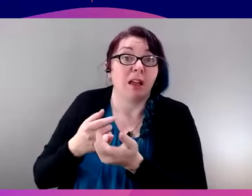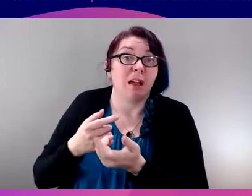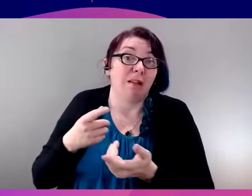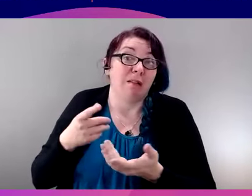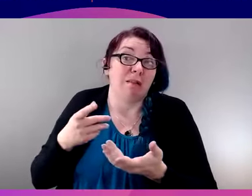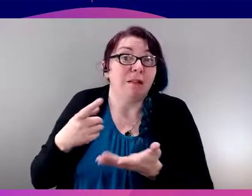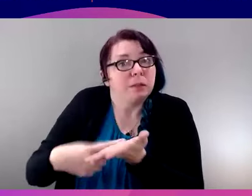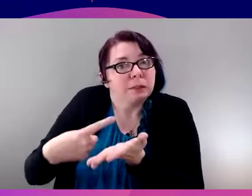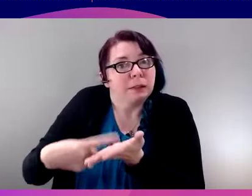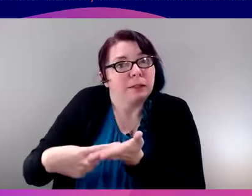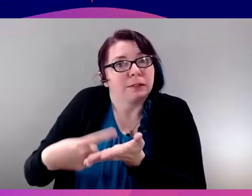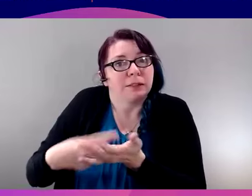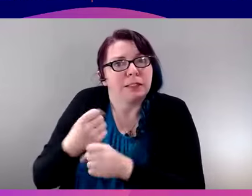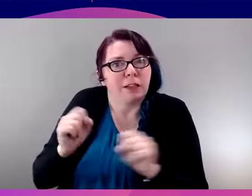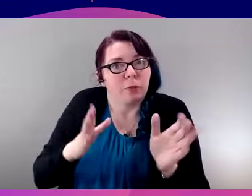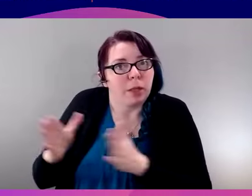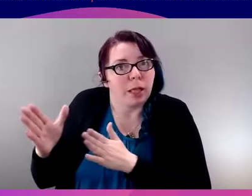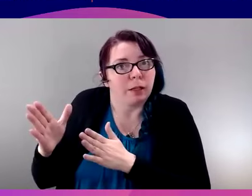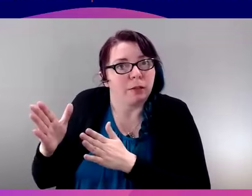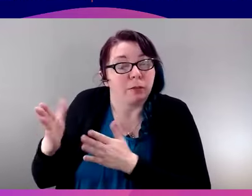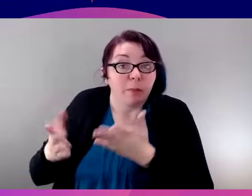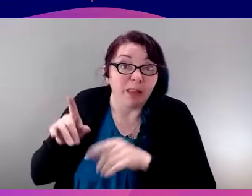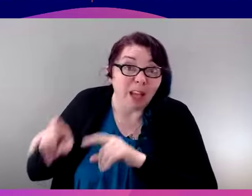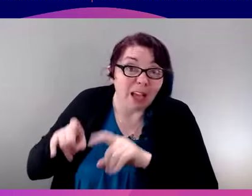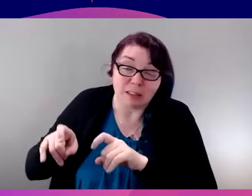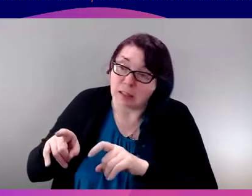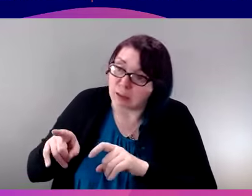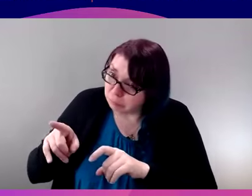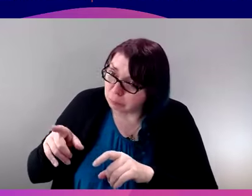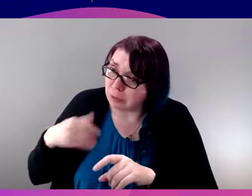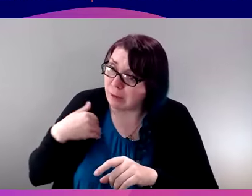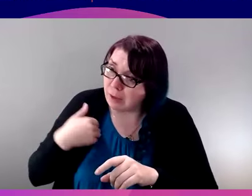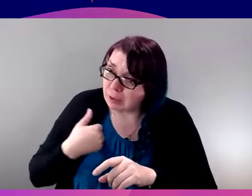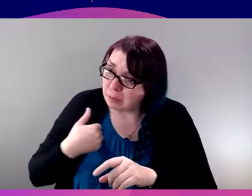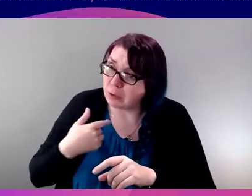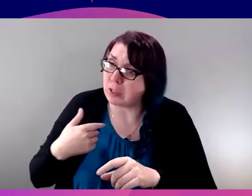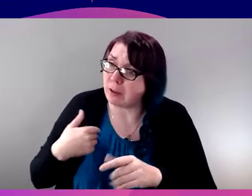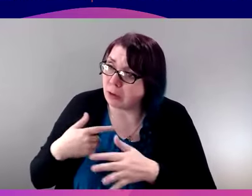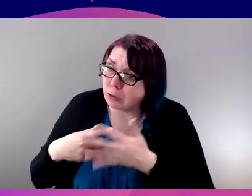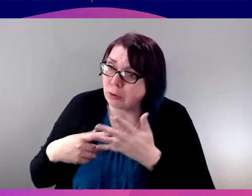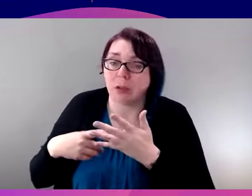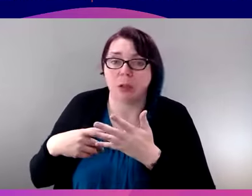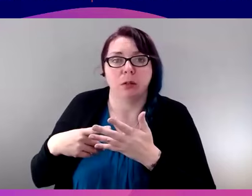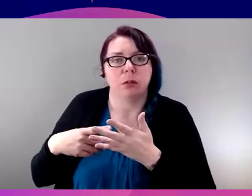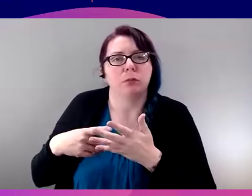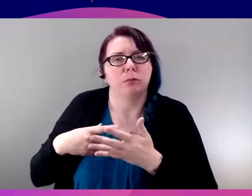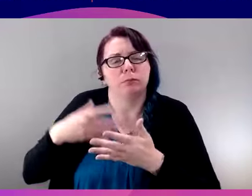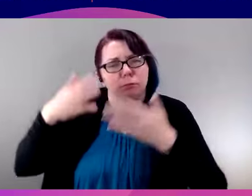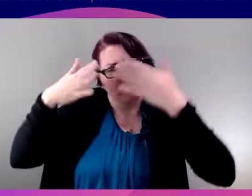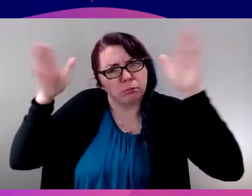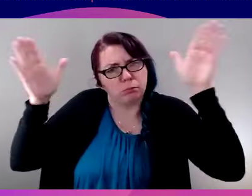safety planning. It could mean asking about it on intake and seeing if it's a barrier for survivors when they're coming into